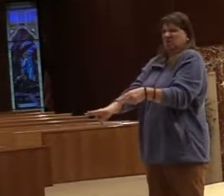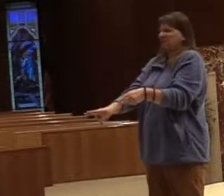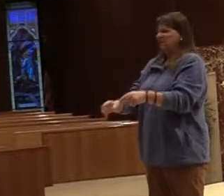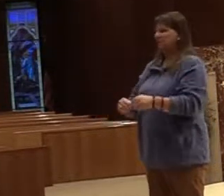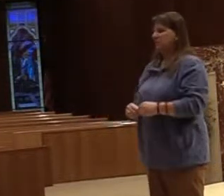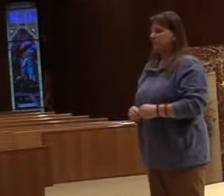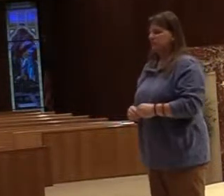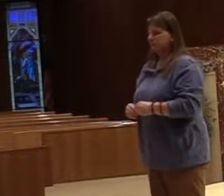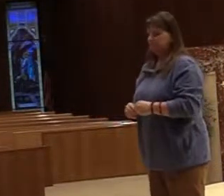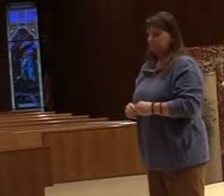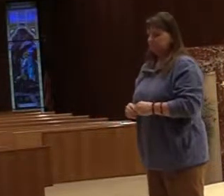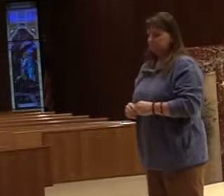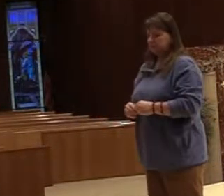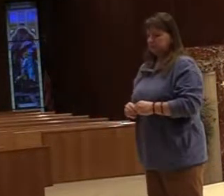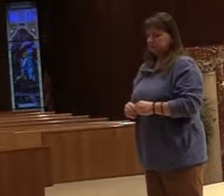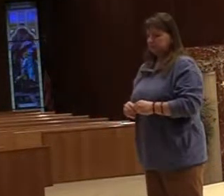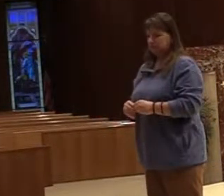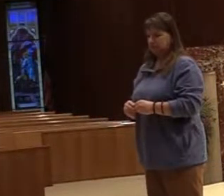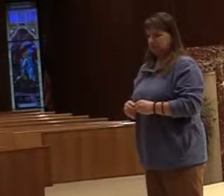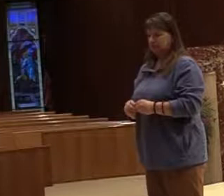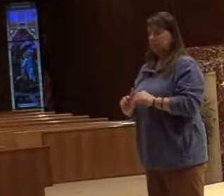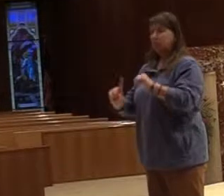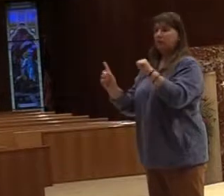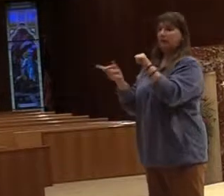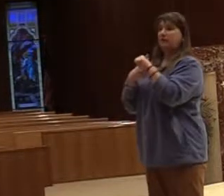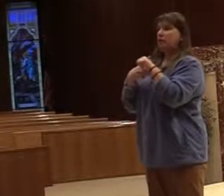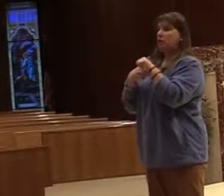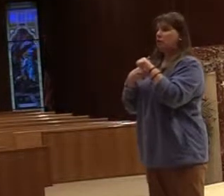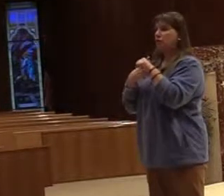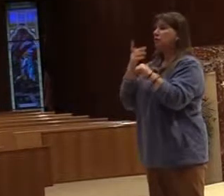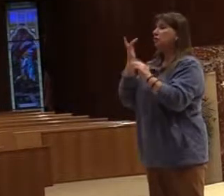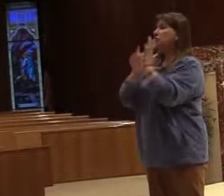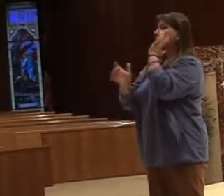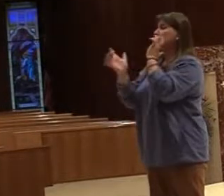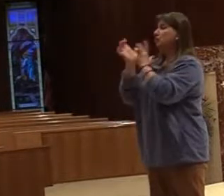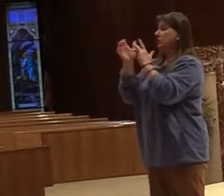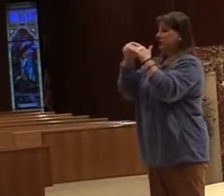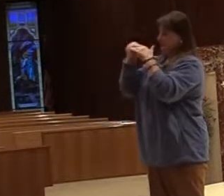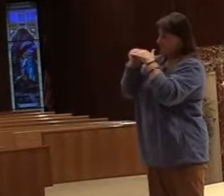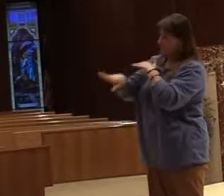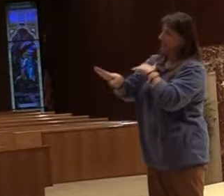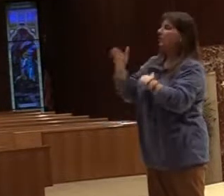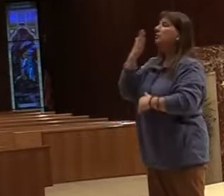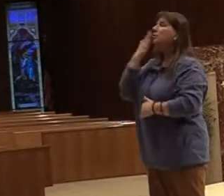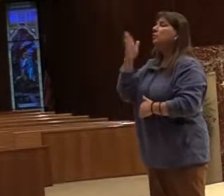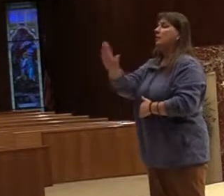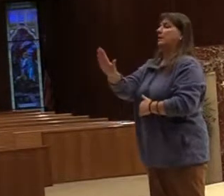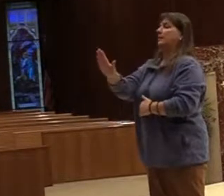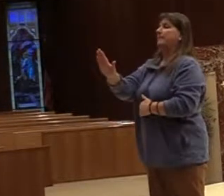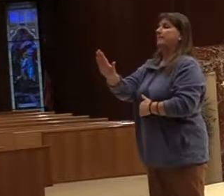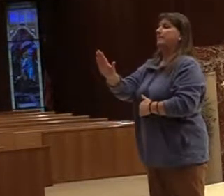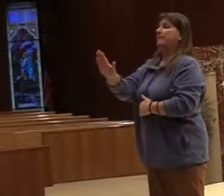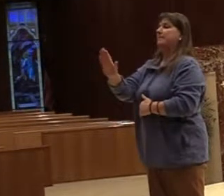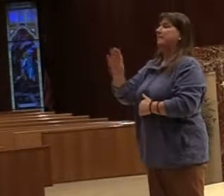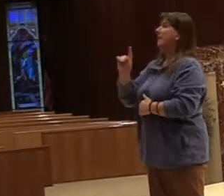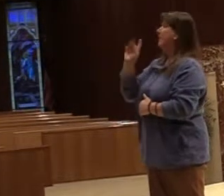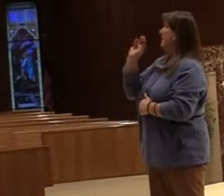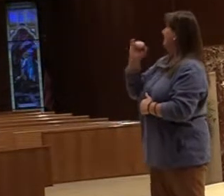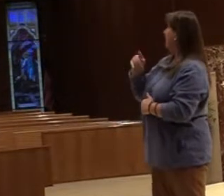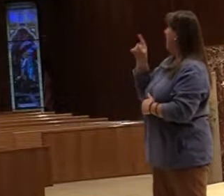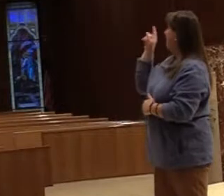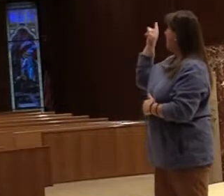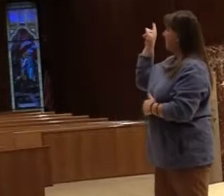class. So the first one we have is the entrance into Jerusalem. If we go to the next slide, I kind of have a map for you guys. So